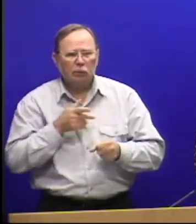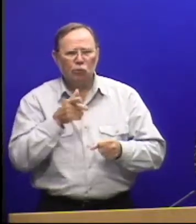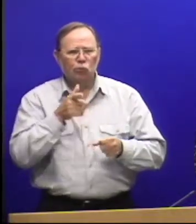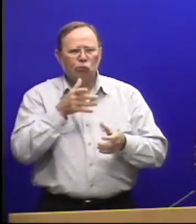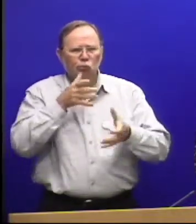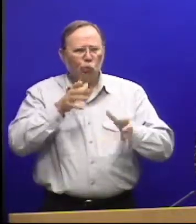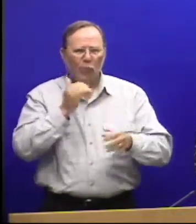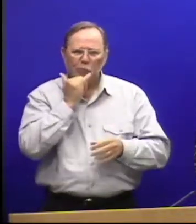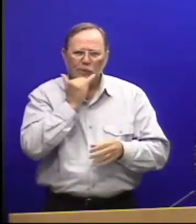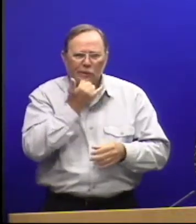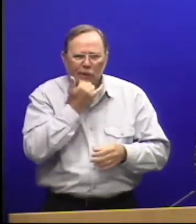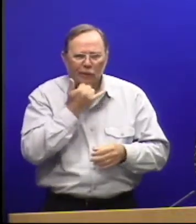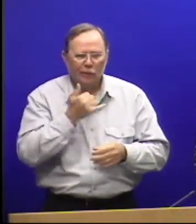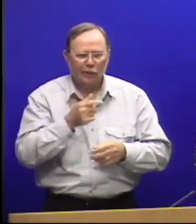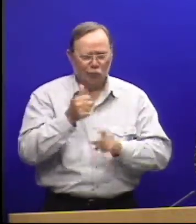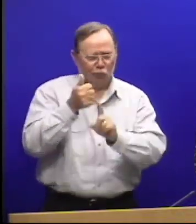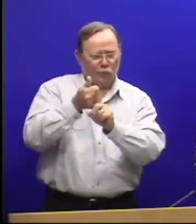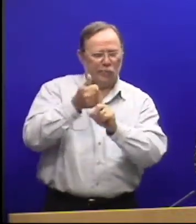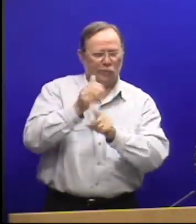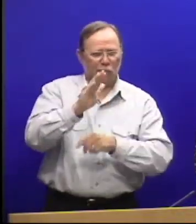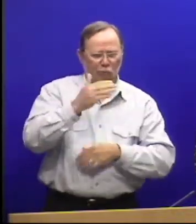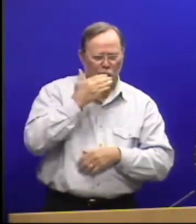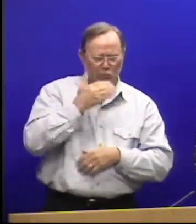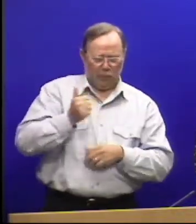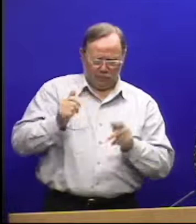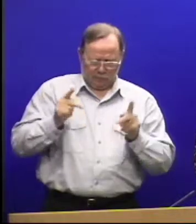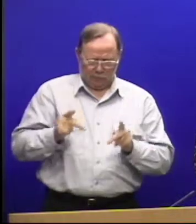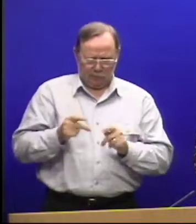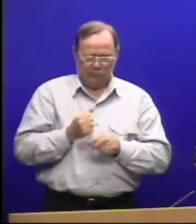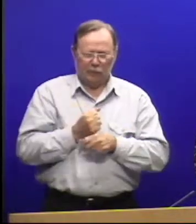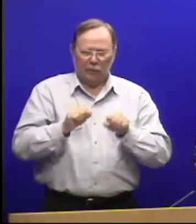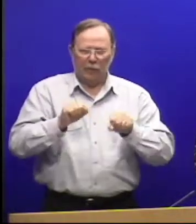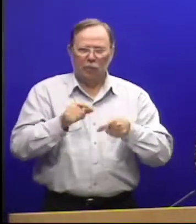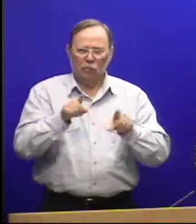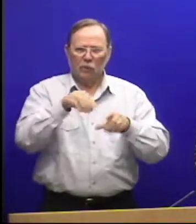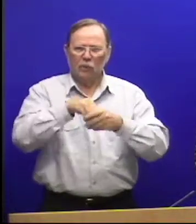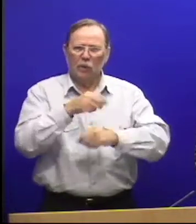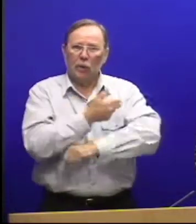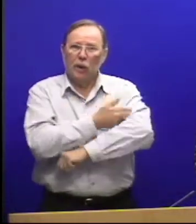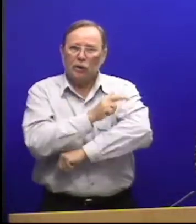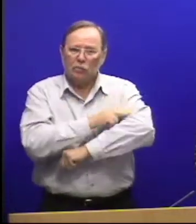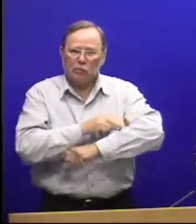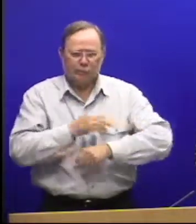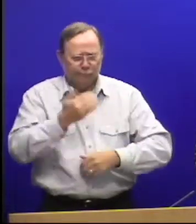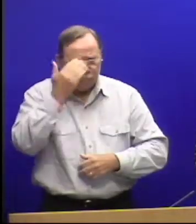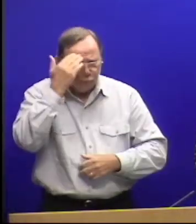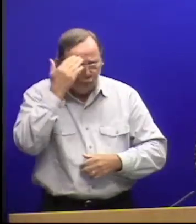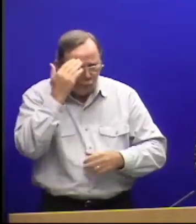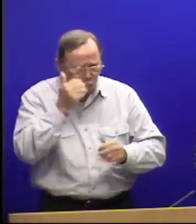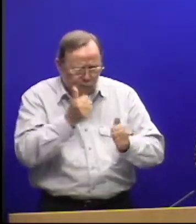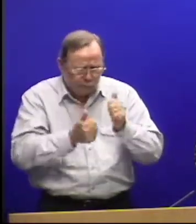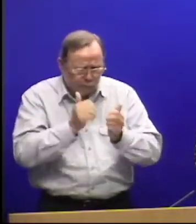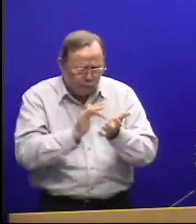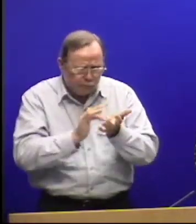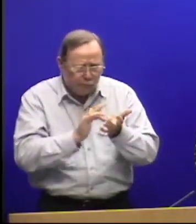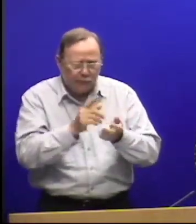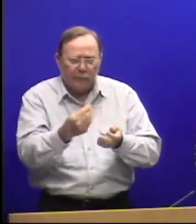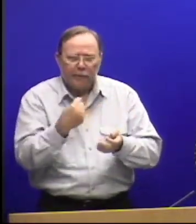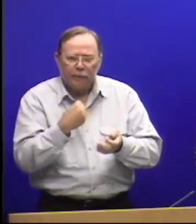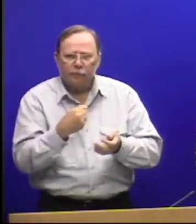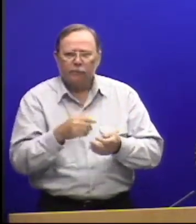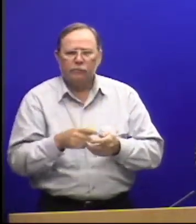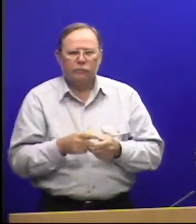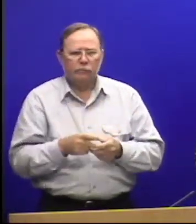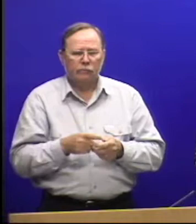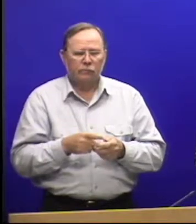and you're your best first safety, being in the hospital and knowing what medication they're giving to you. My